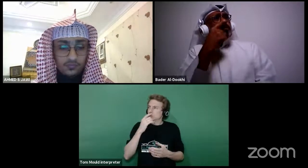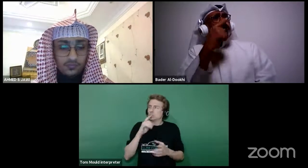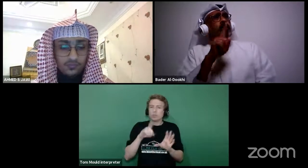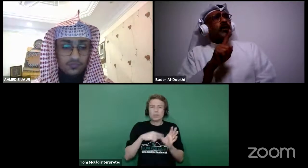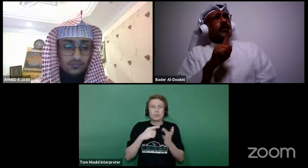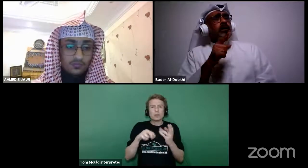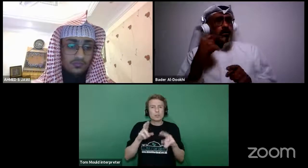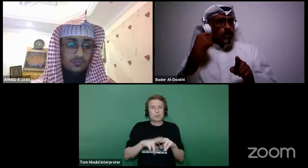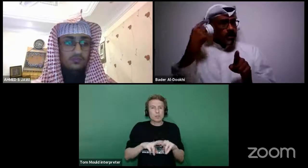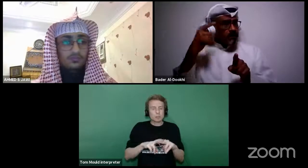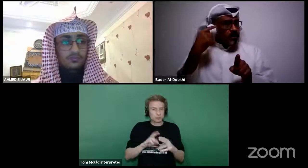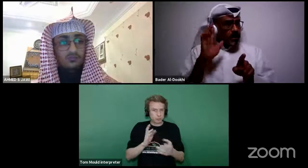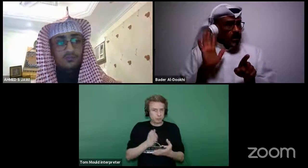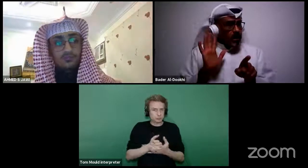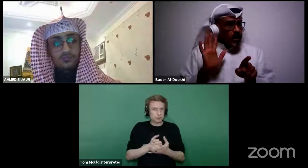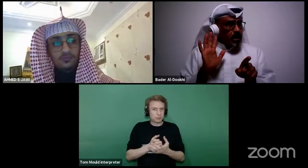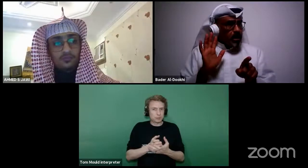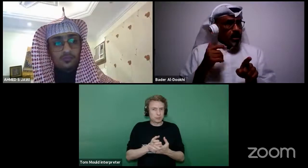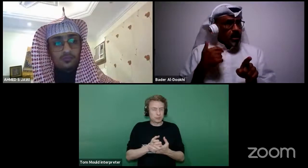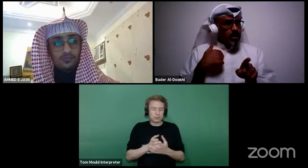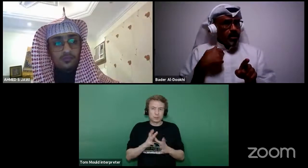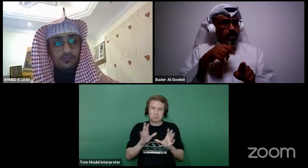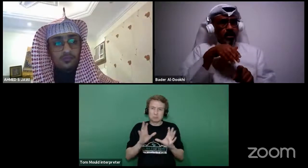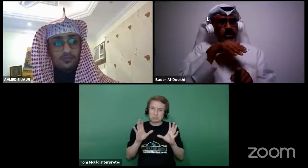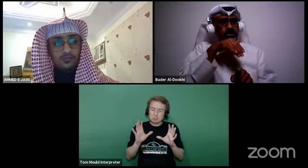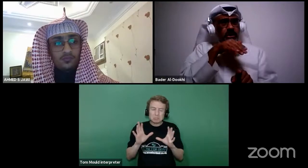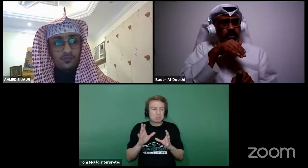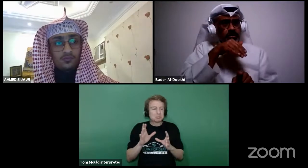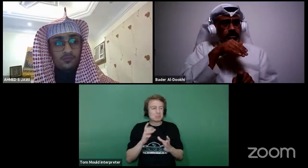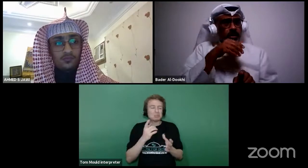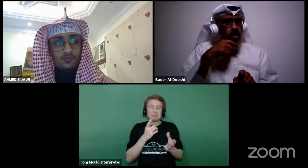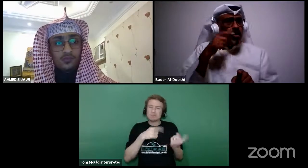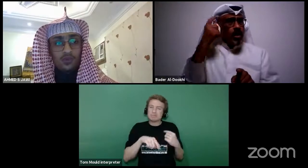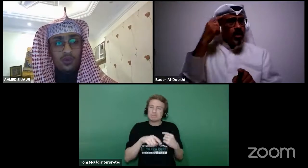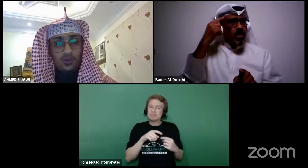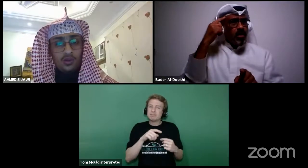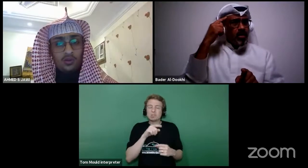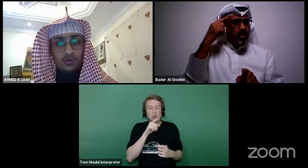think me not as an old person of weak mind.